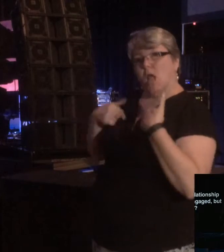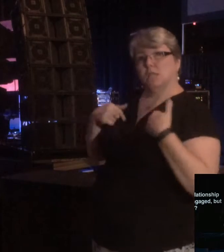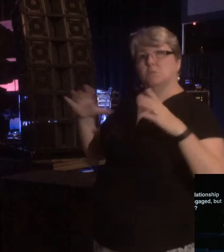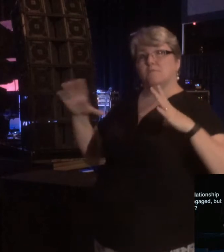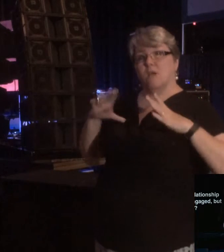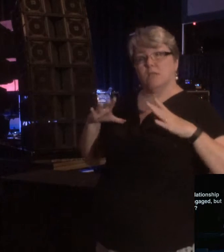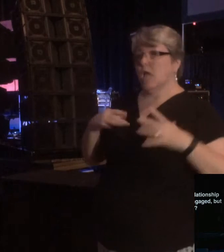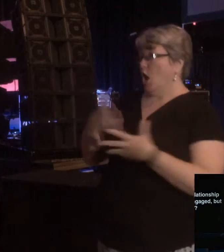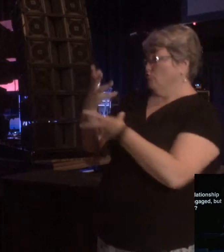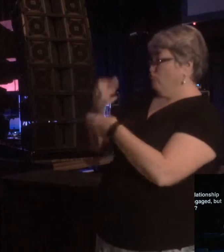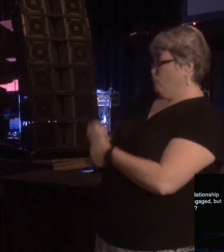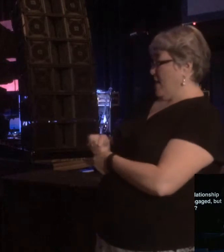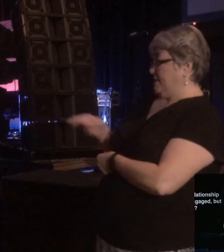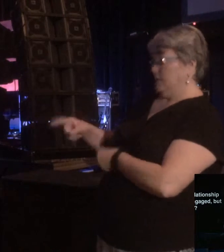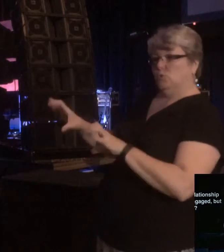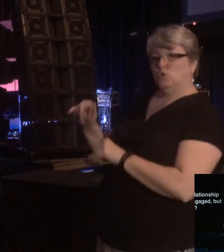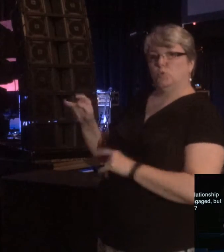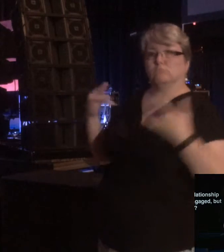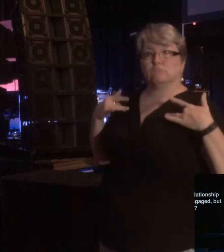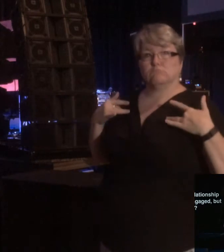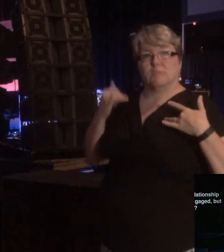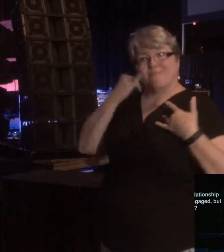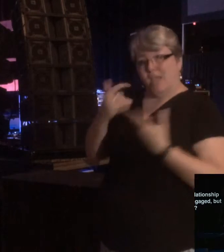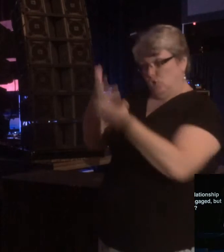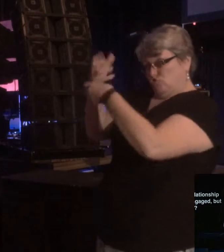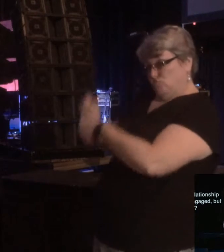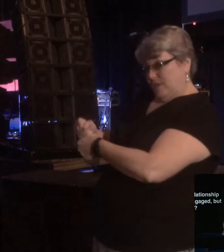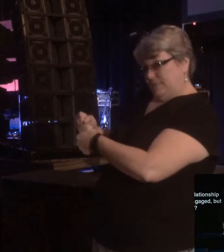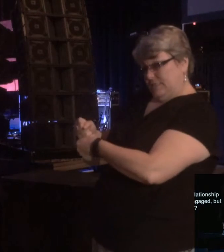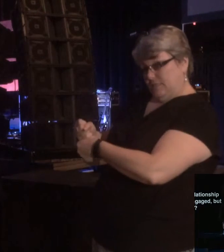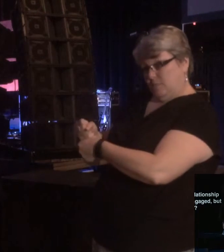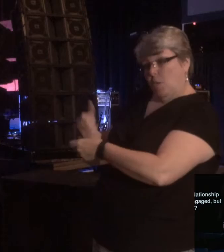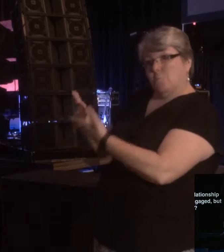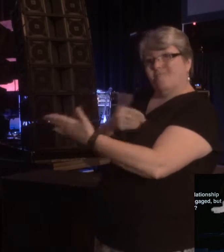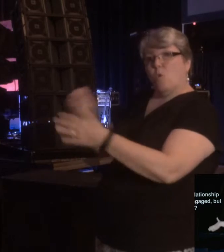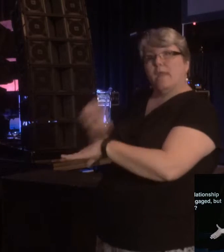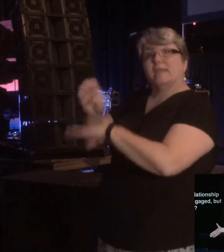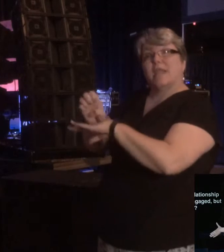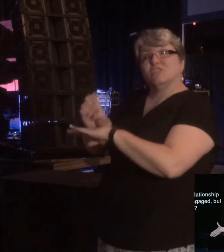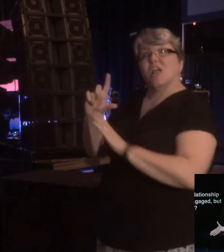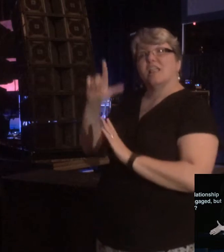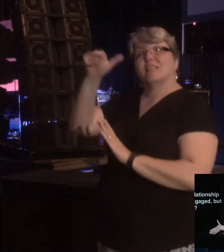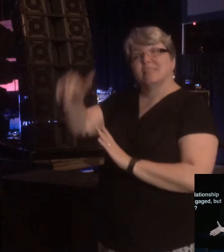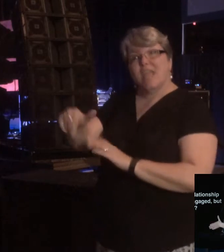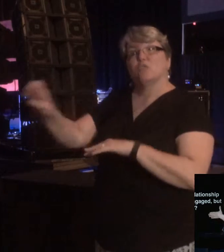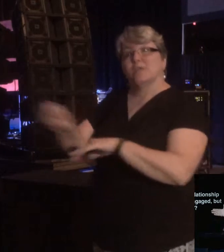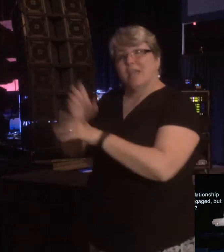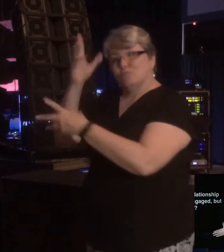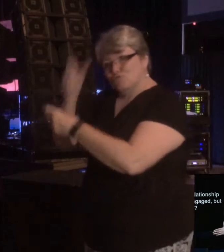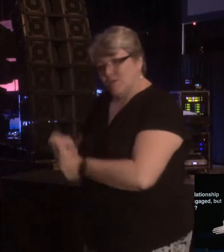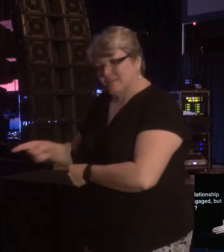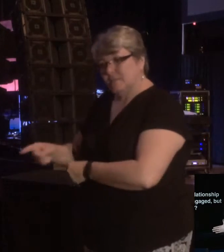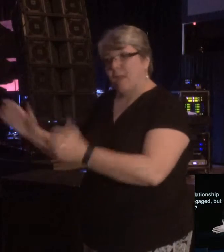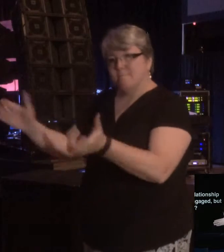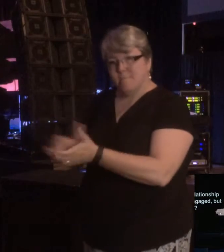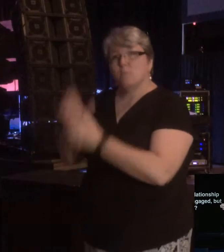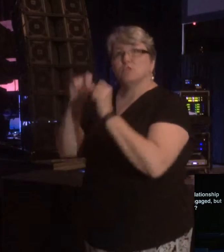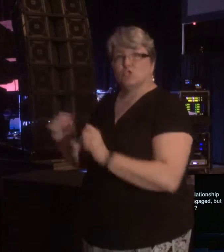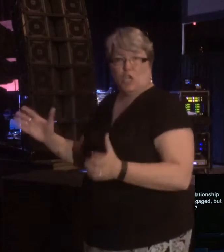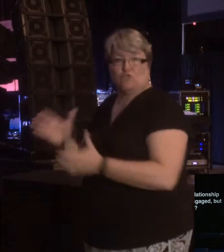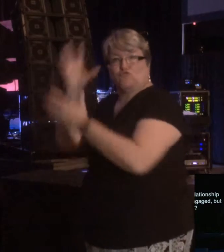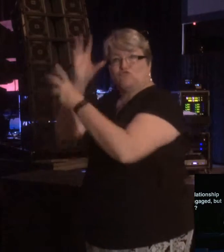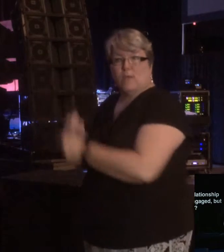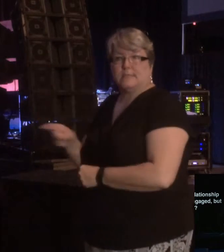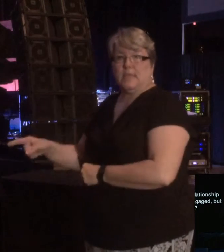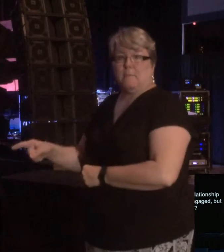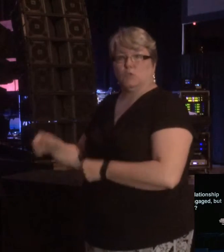is not okay at all, and sometimes it has to be that way. And I think sometimes, maybe even on a practical